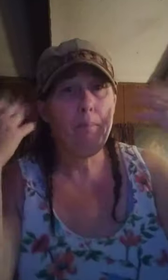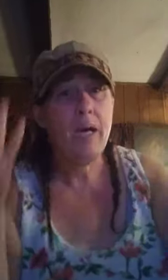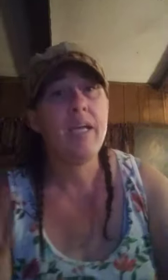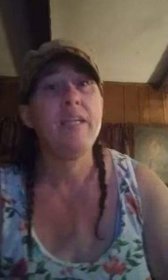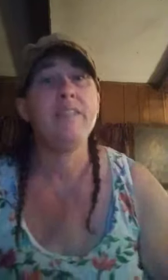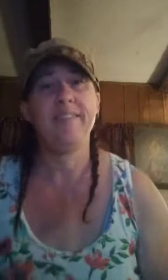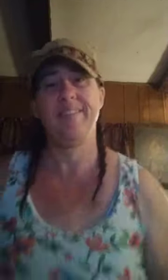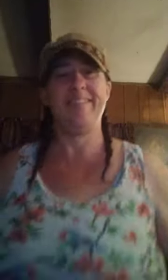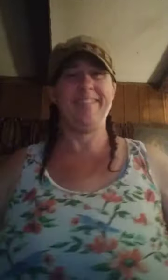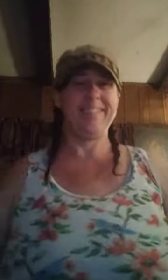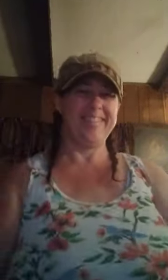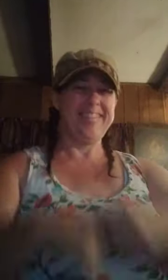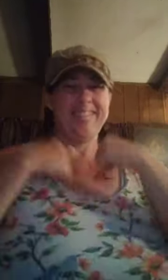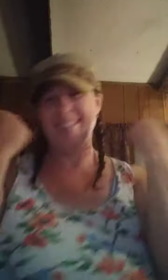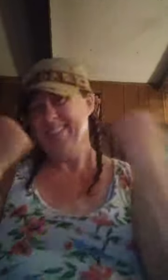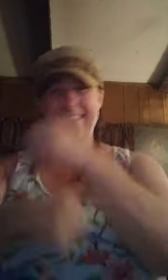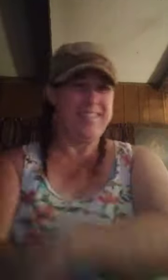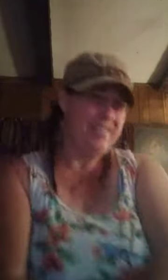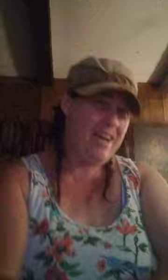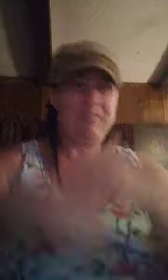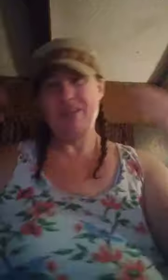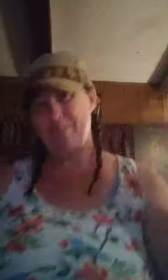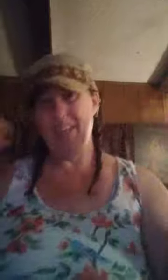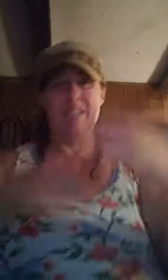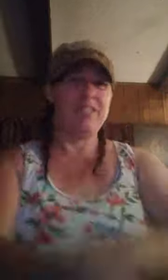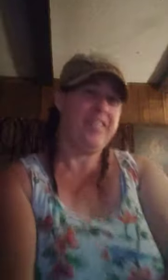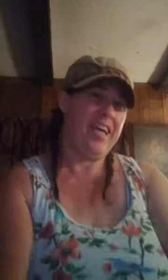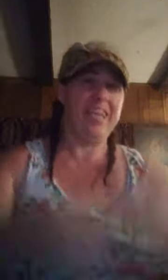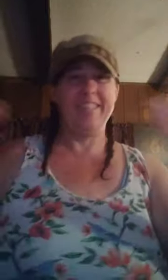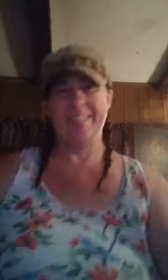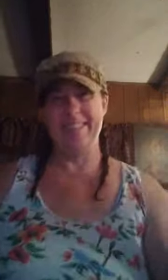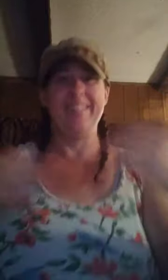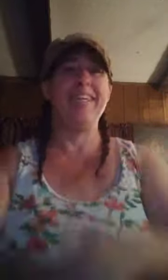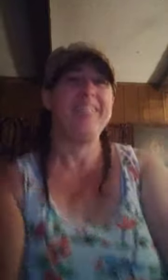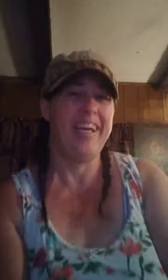remain. And I'll be back again and